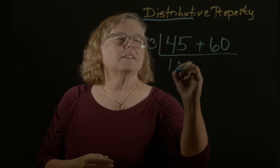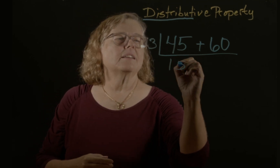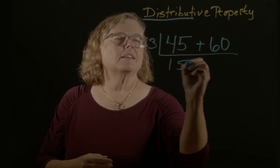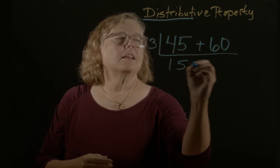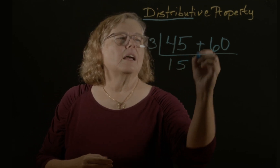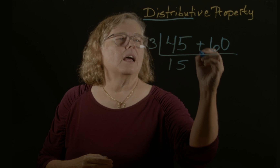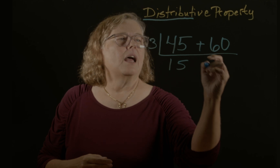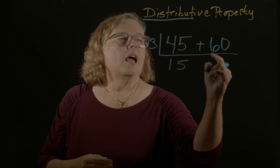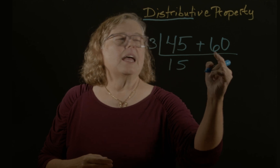15.